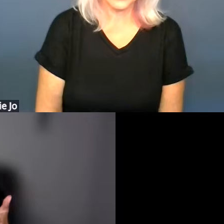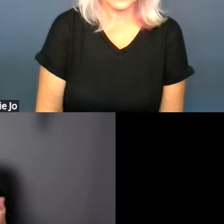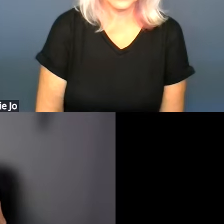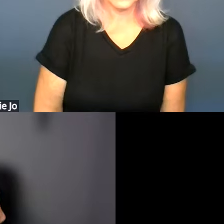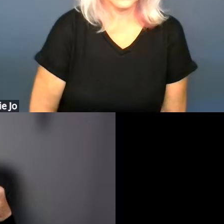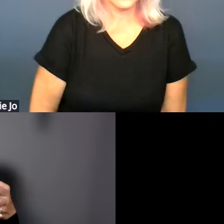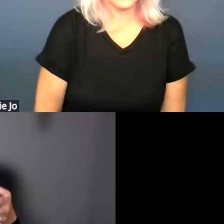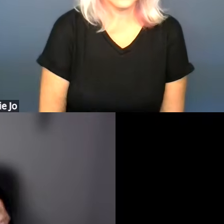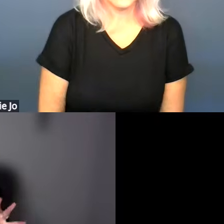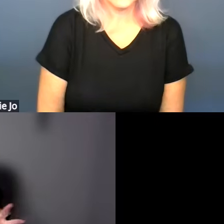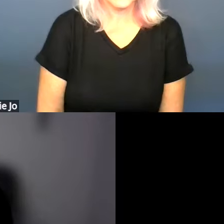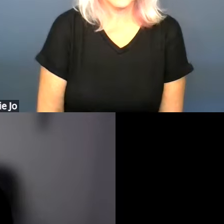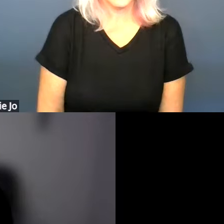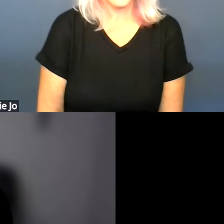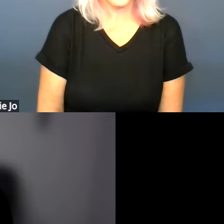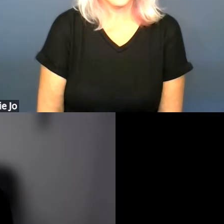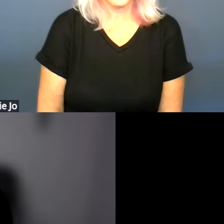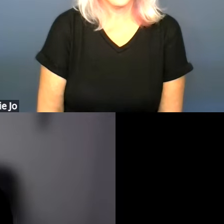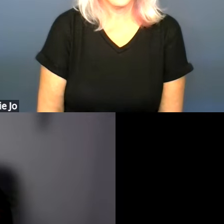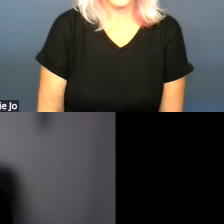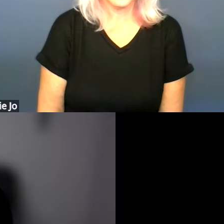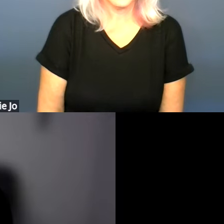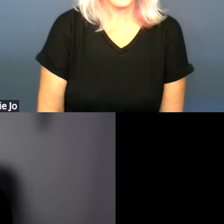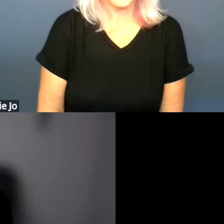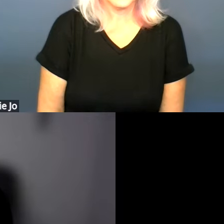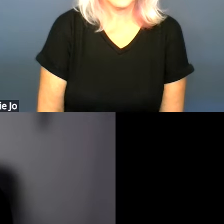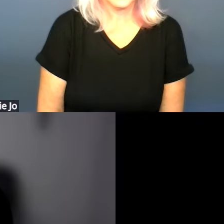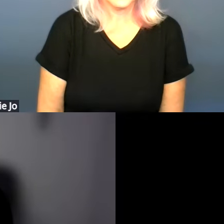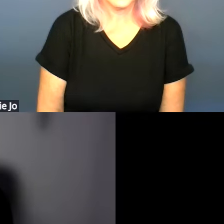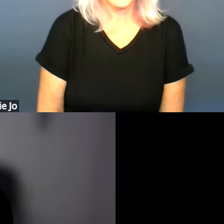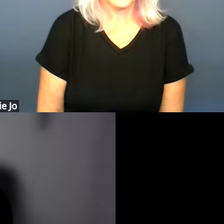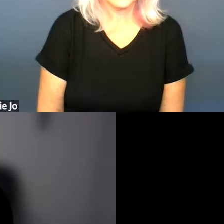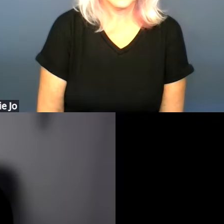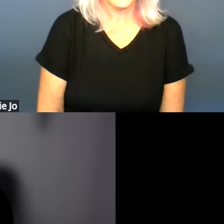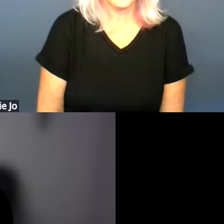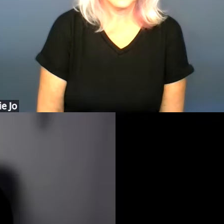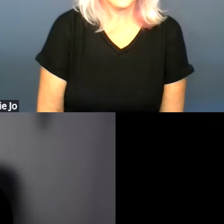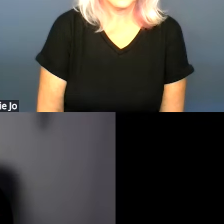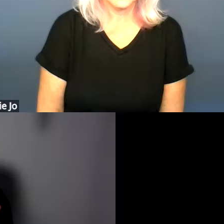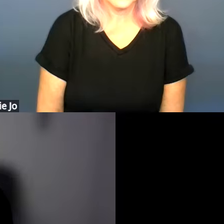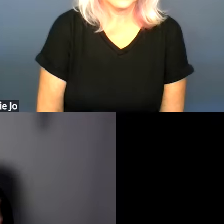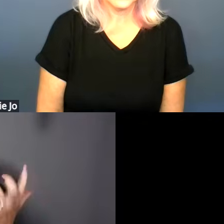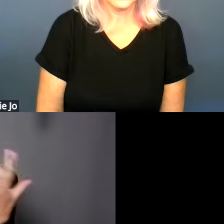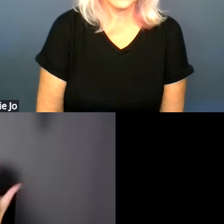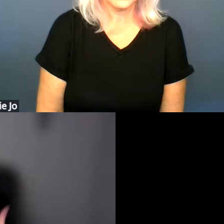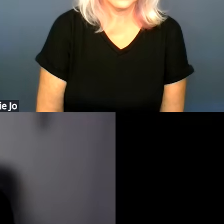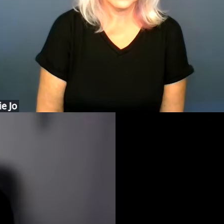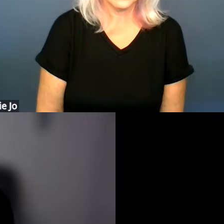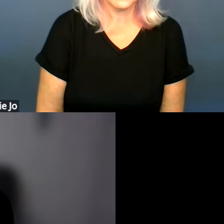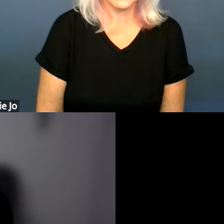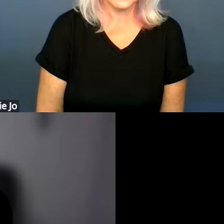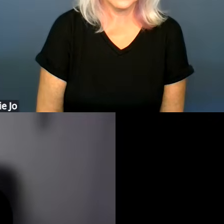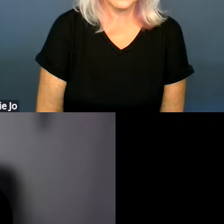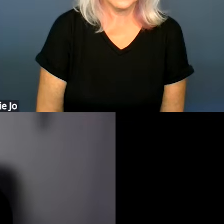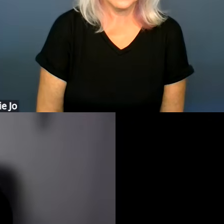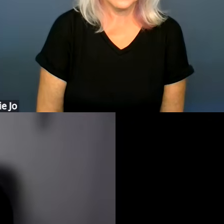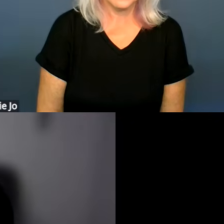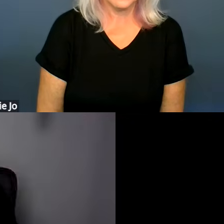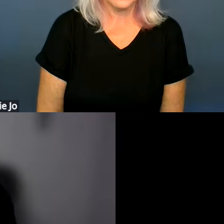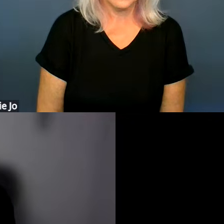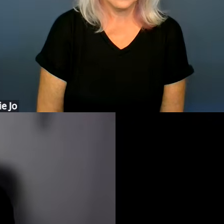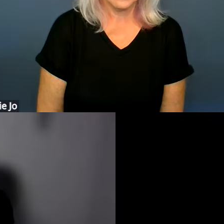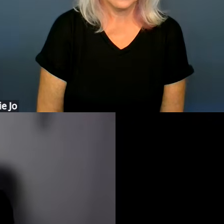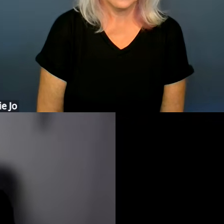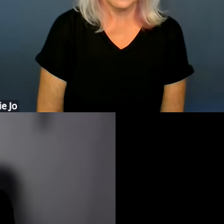own architecture, and asks the voters to take the exception before the rule. We respectfully request that the board adopt the caption and the bullet point sequence set forth in